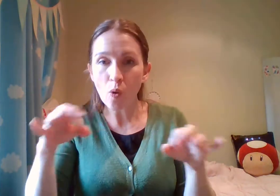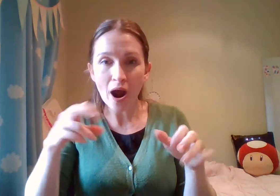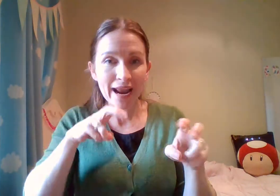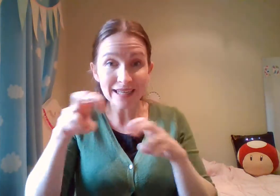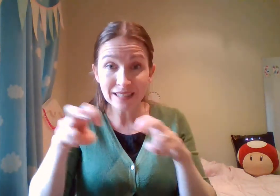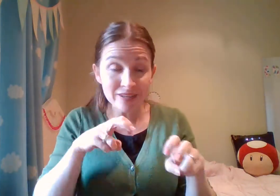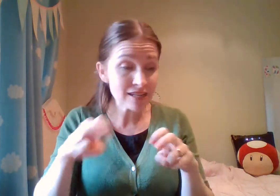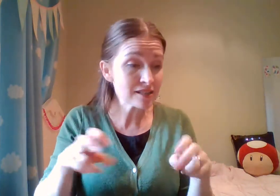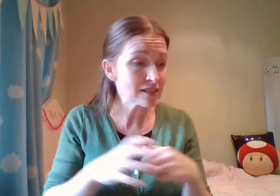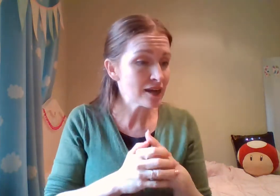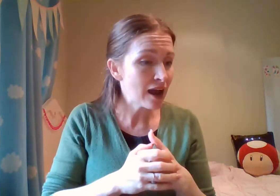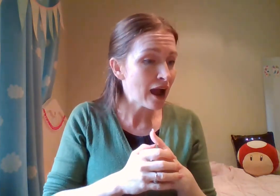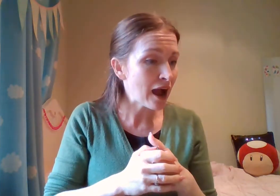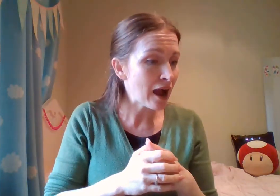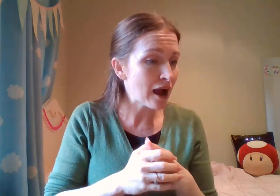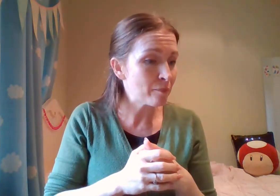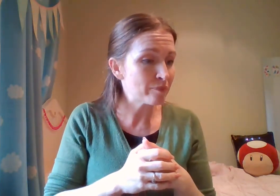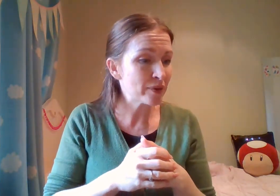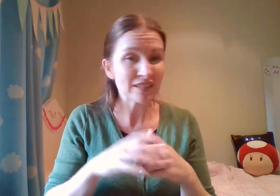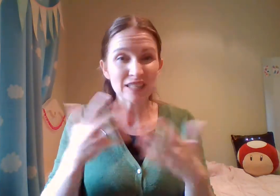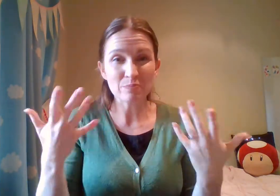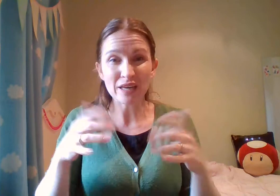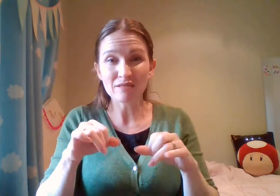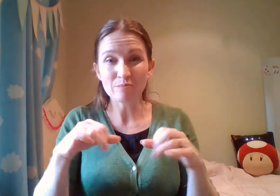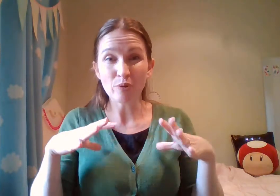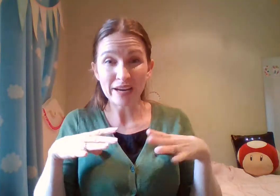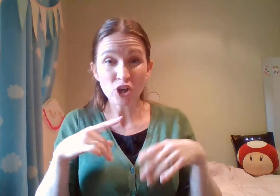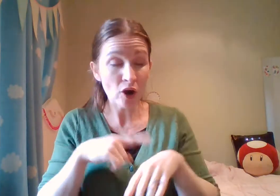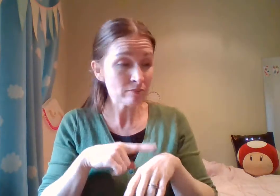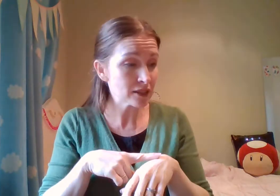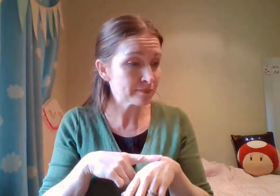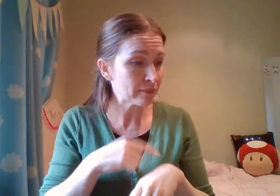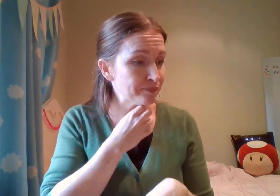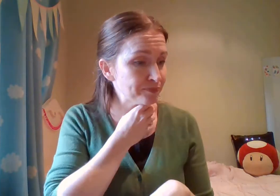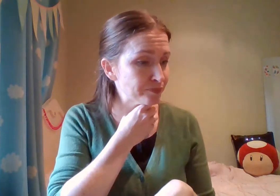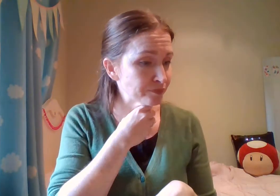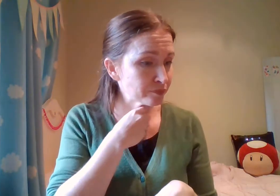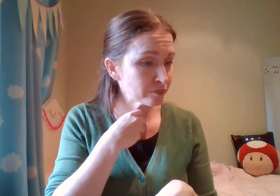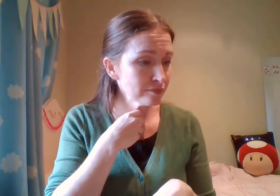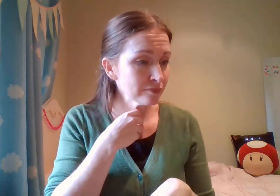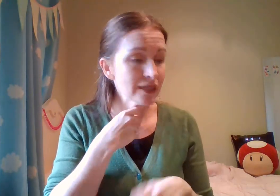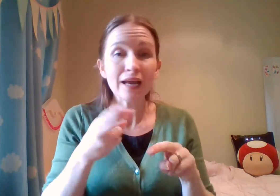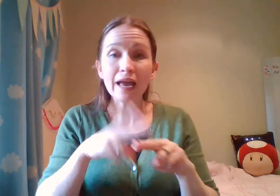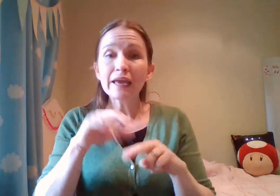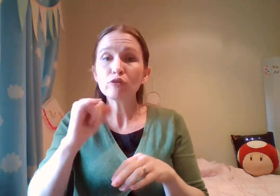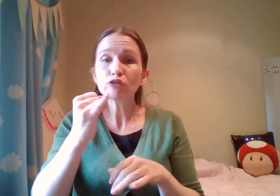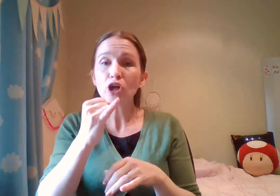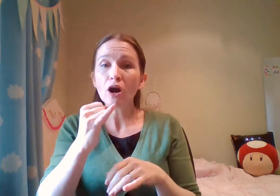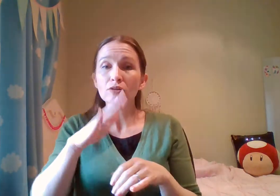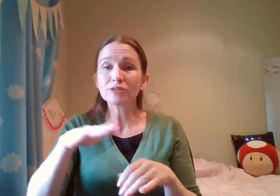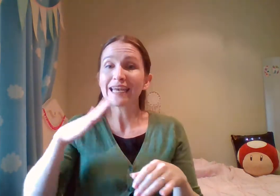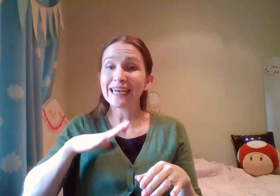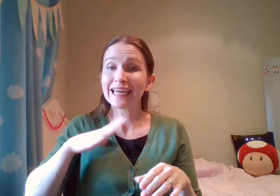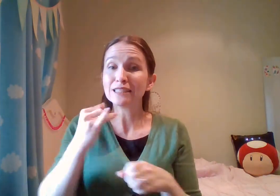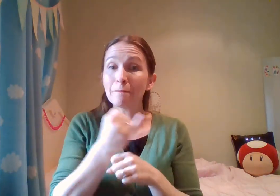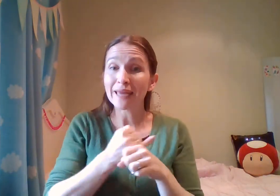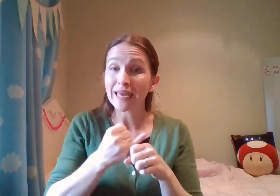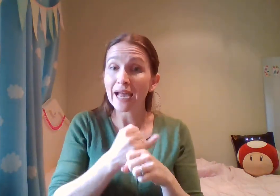quiet activities, because there's big break times. If your child needs medication